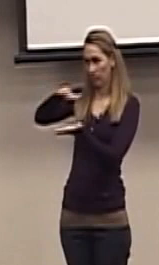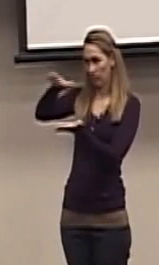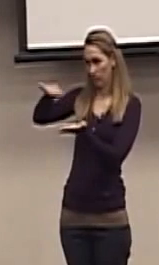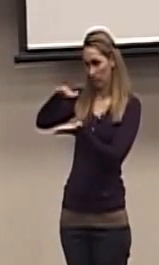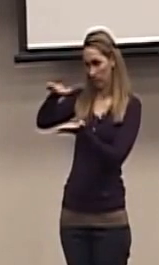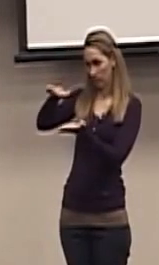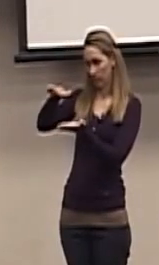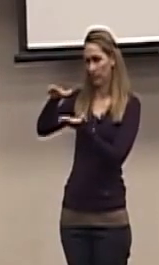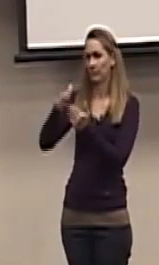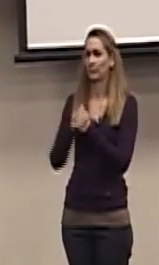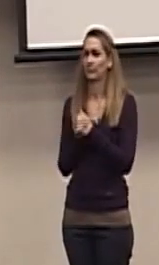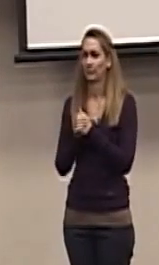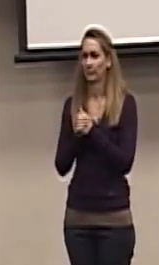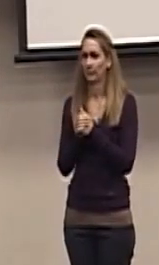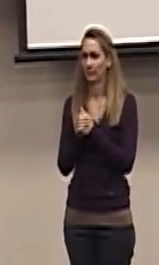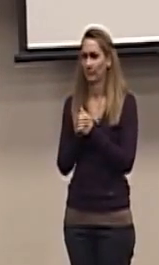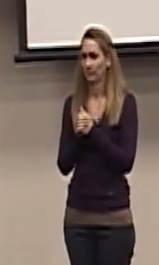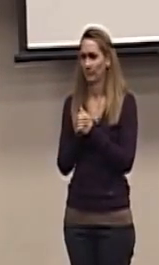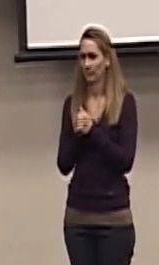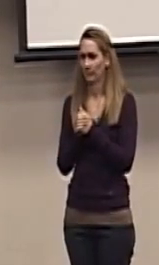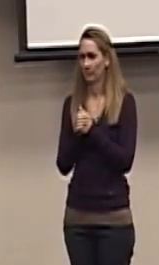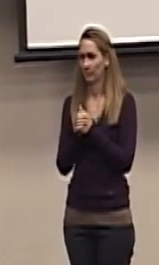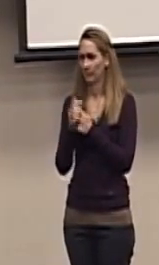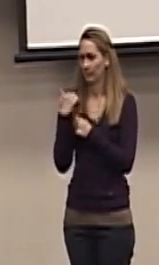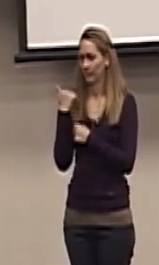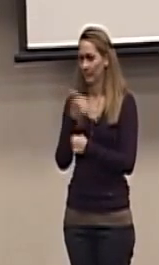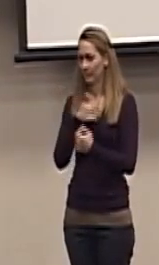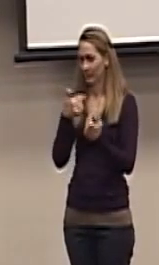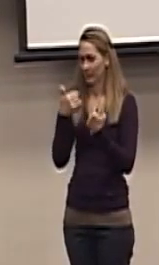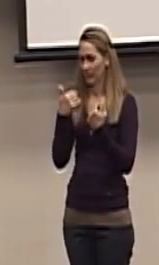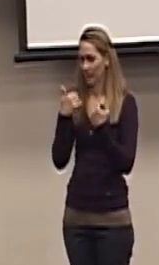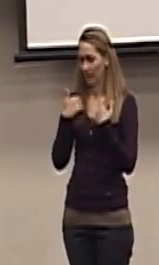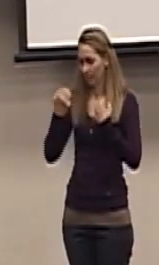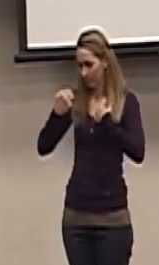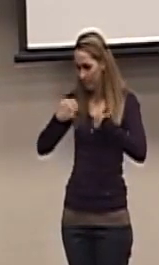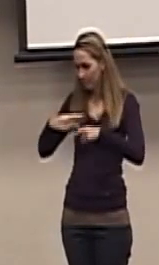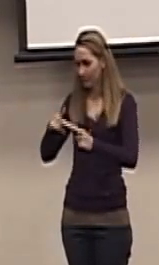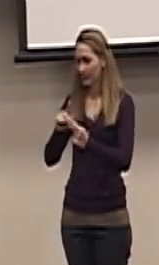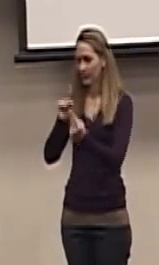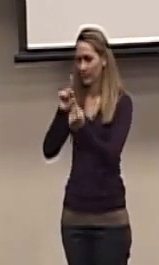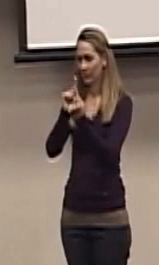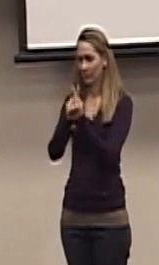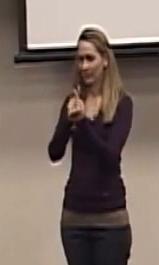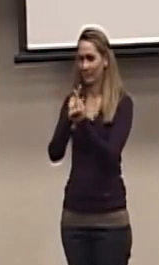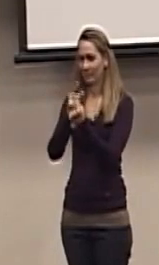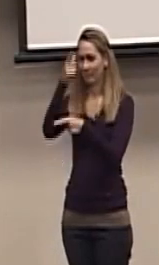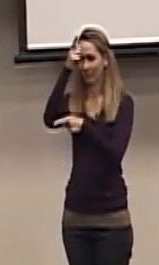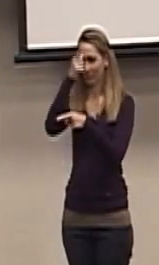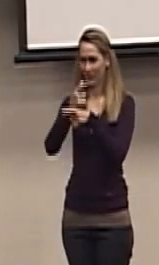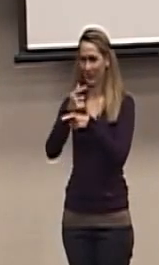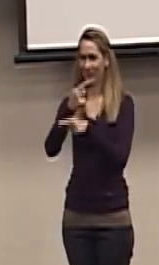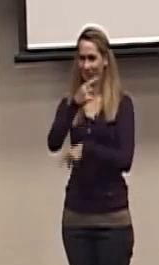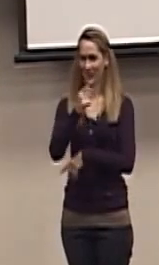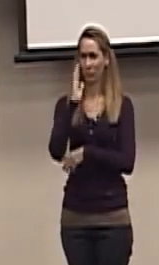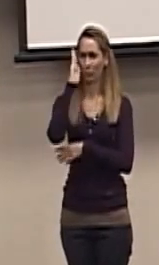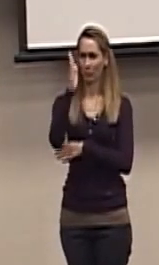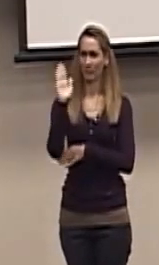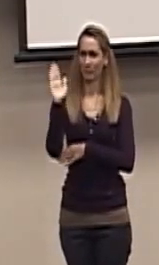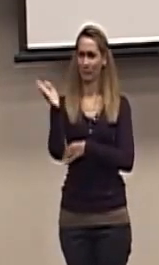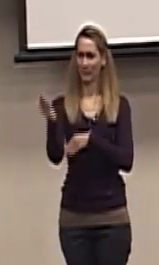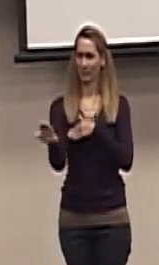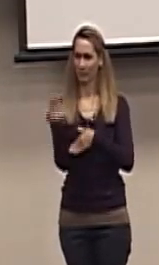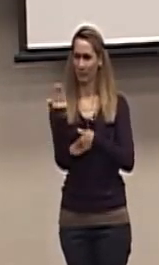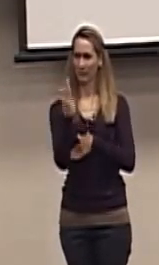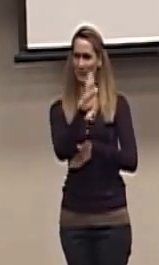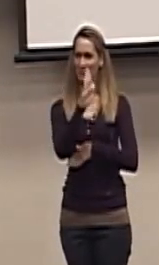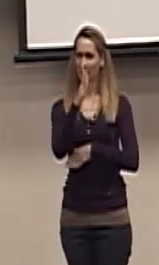And through those opportunities, we were introduced to our brother who will be speaking to us this morning. His name is